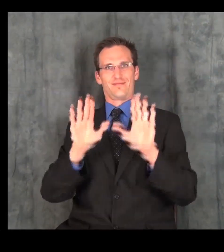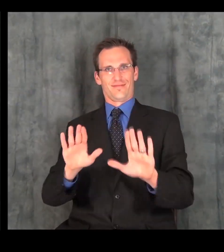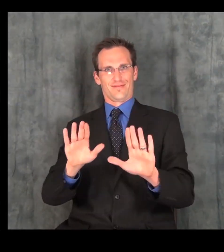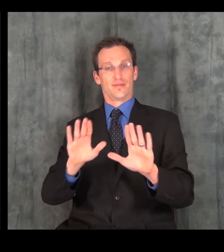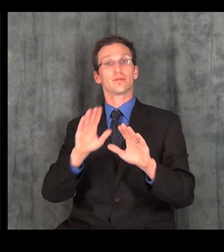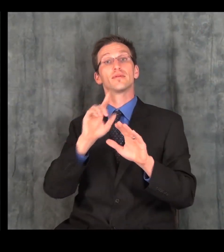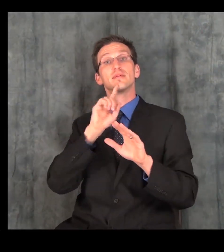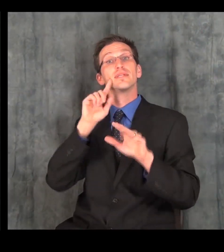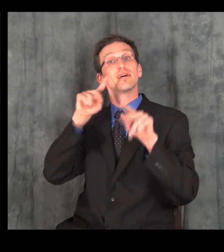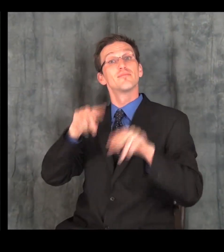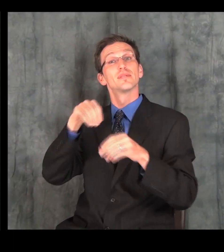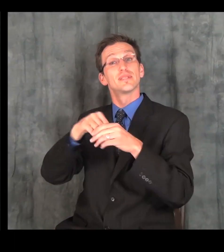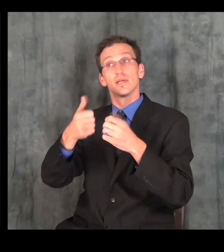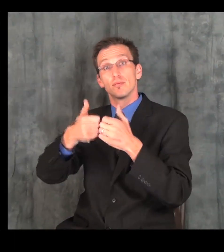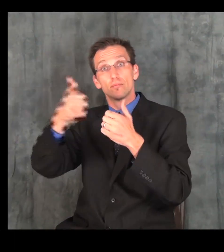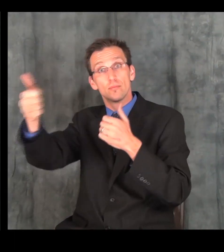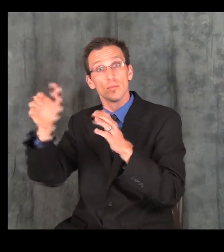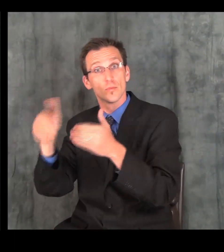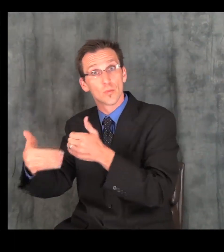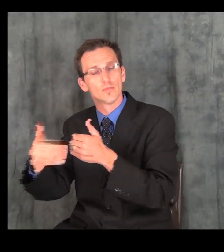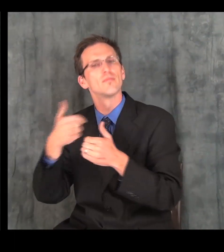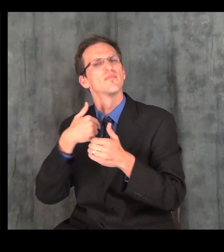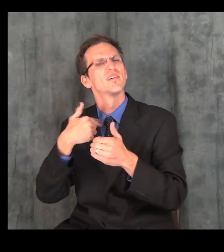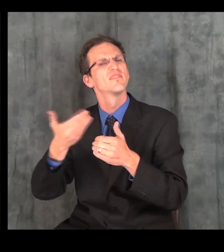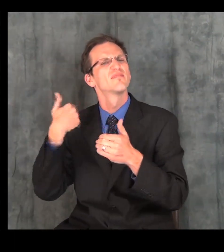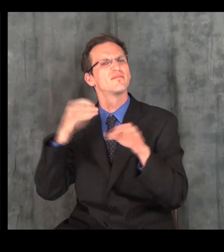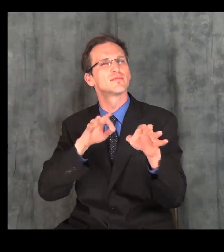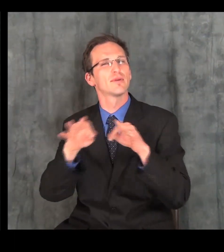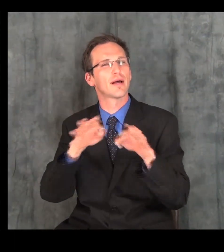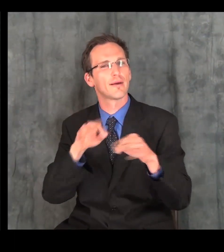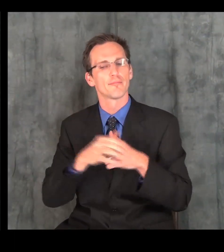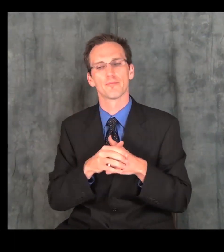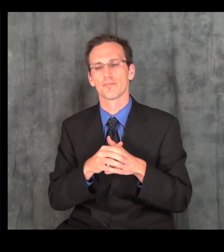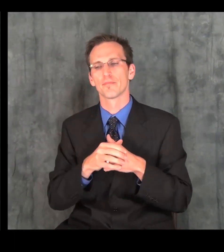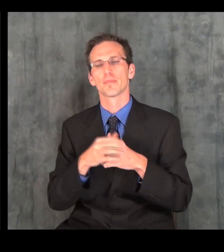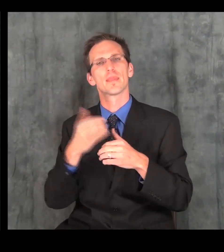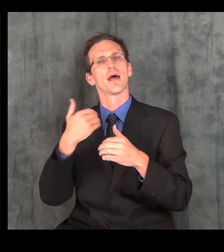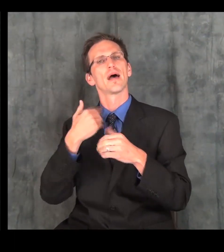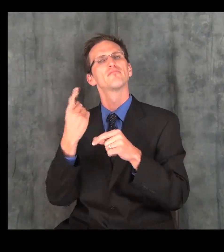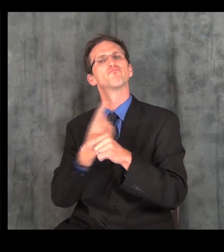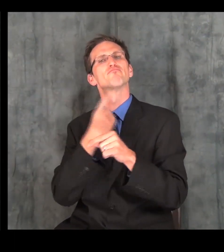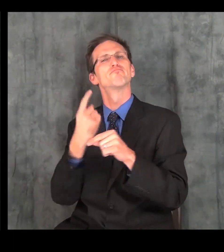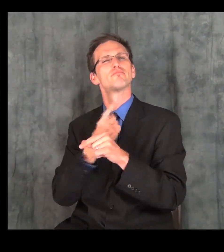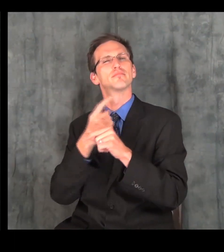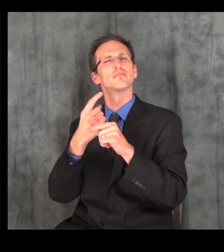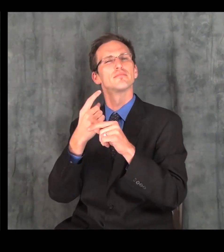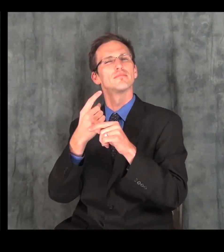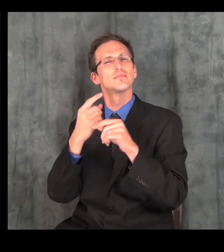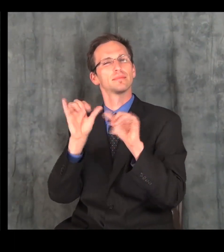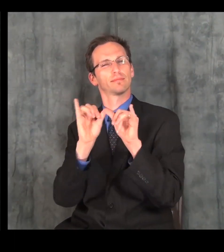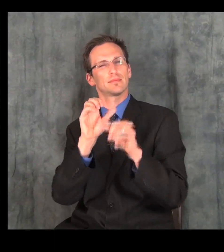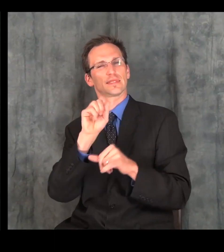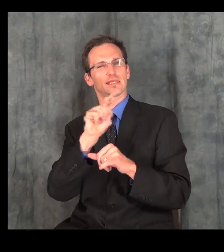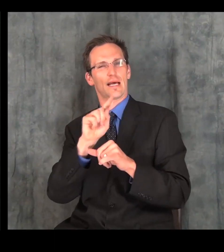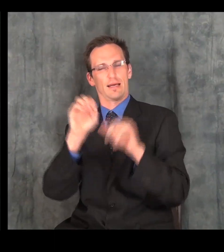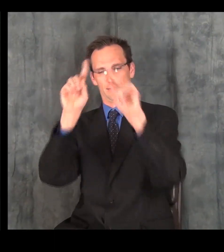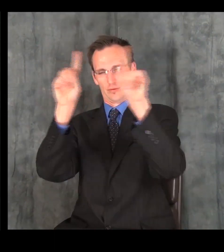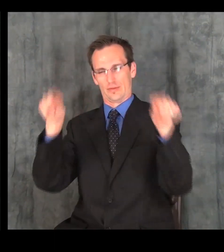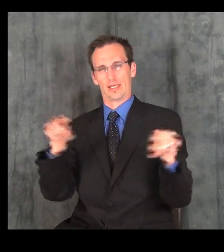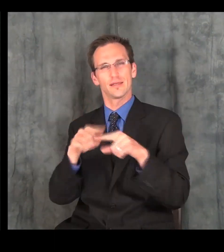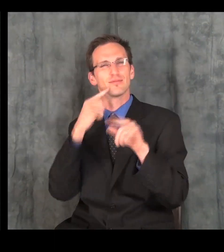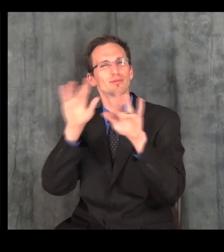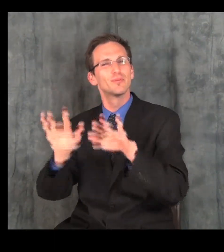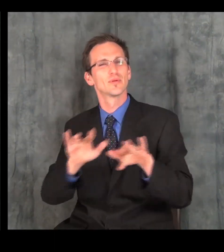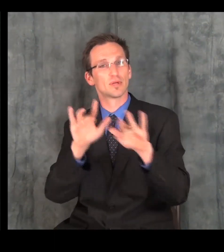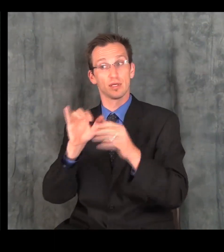it earlier, where there was just the kind of conventional desktop computer-sized screen, and this screen